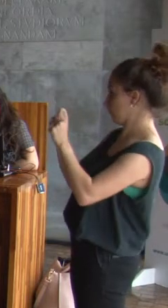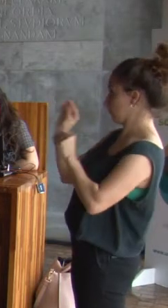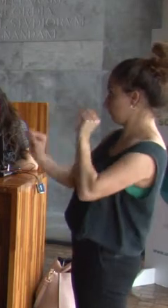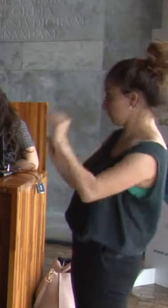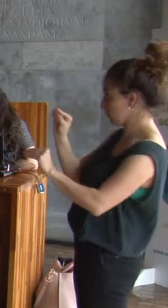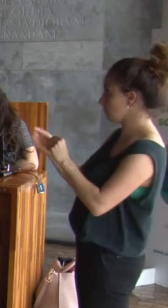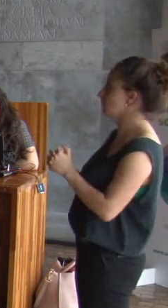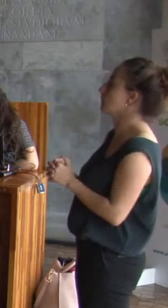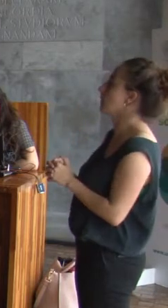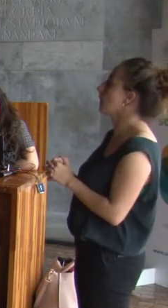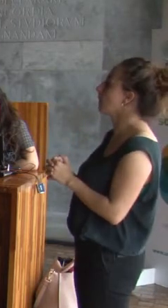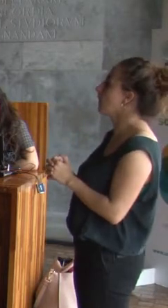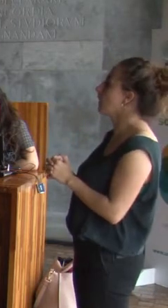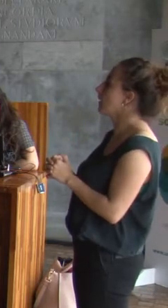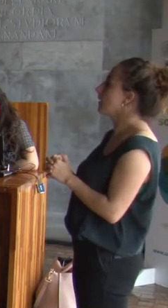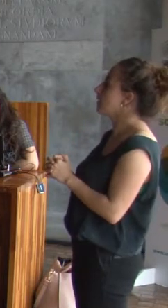and get input.